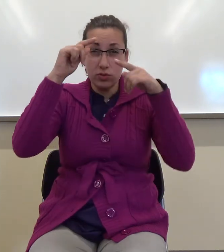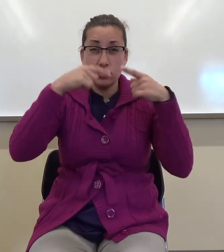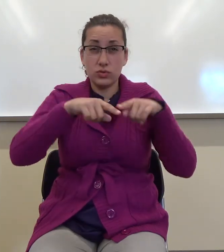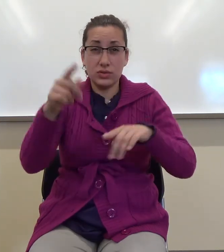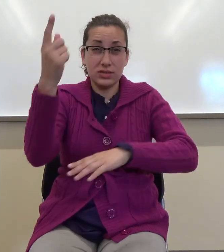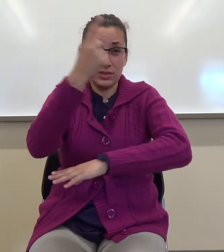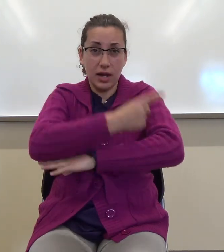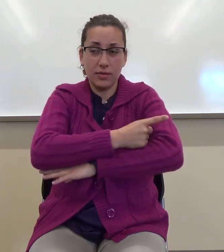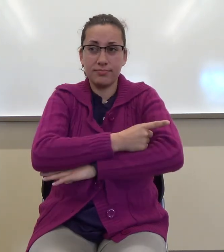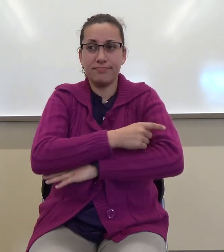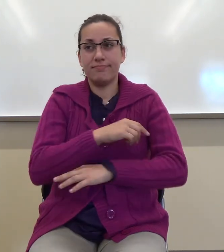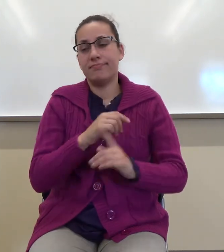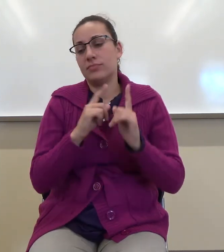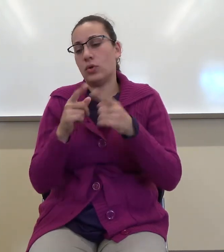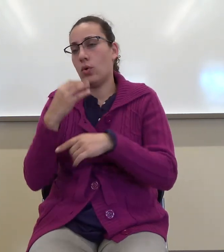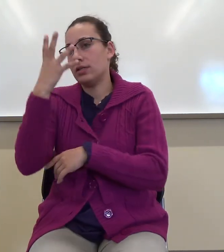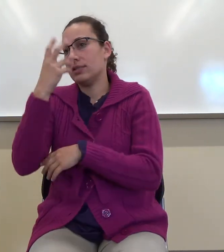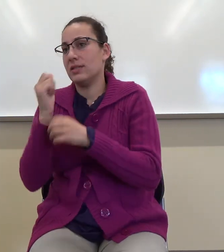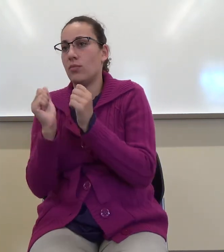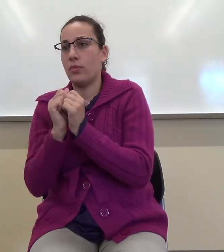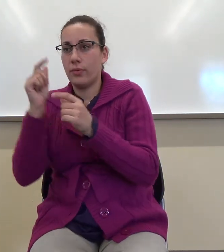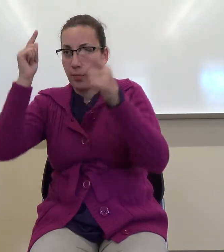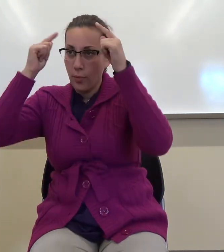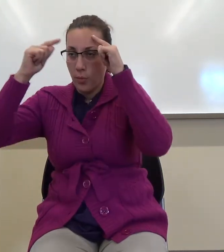Depression is another common reason.